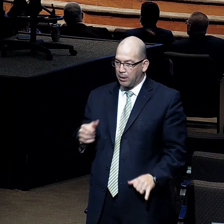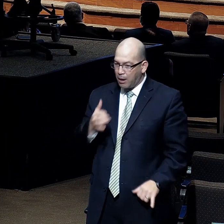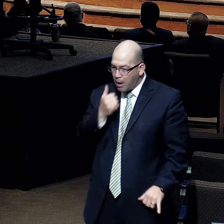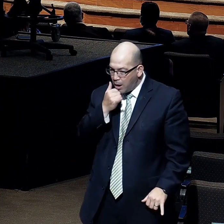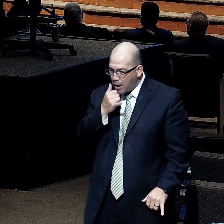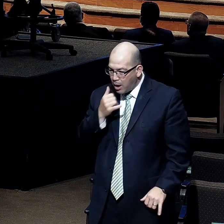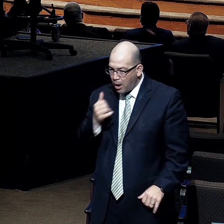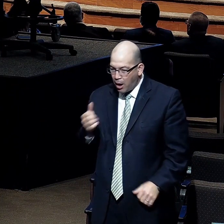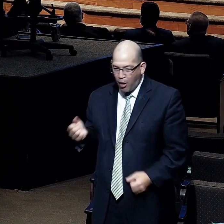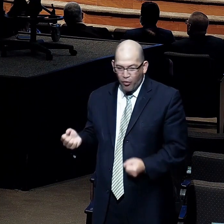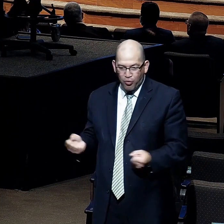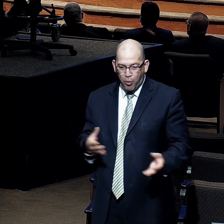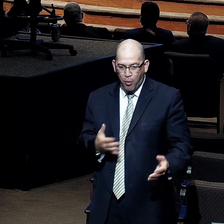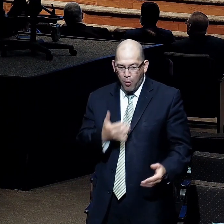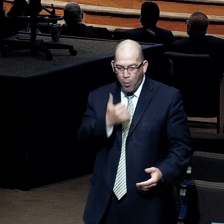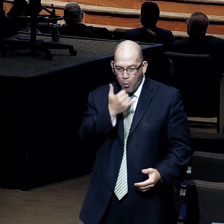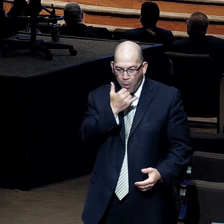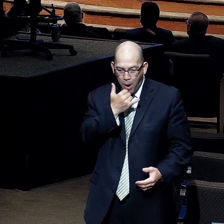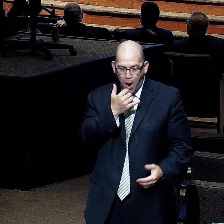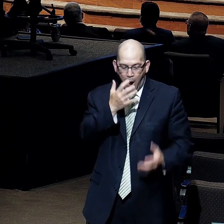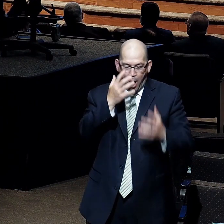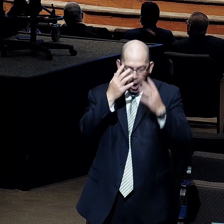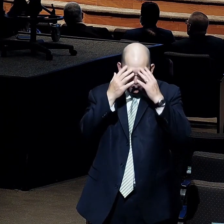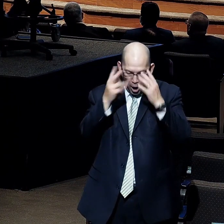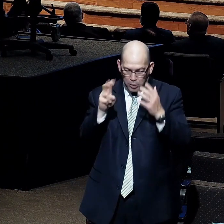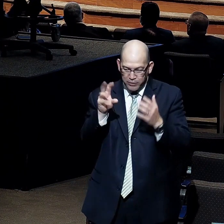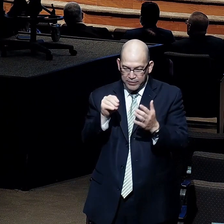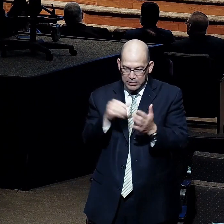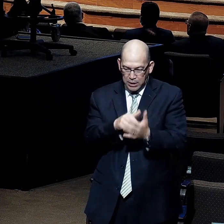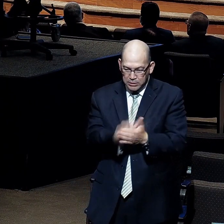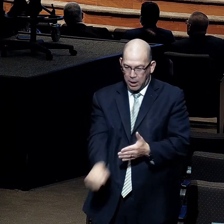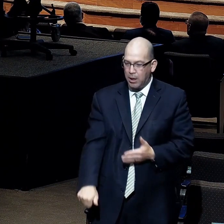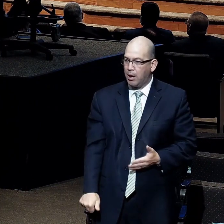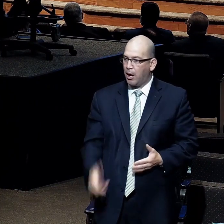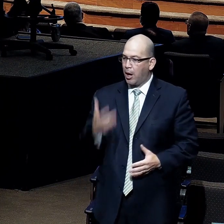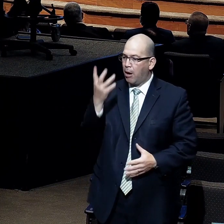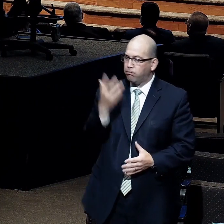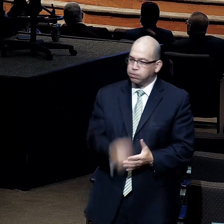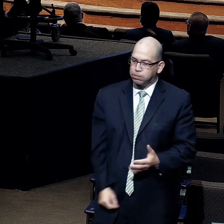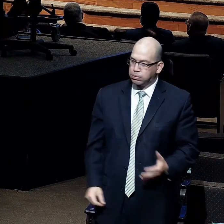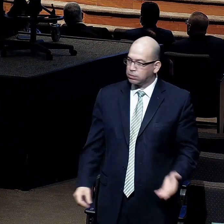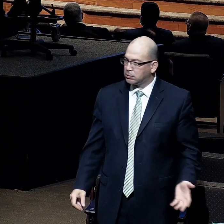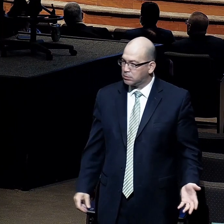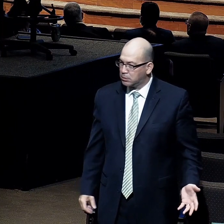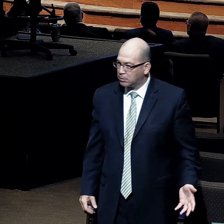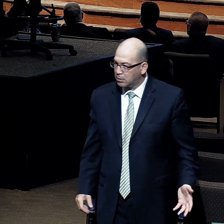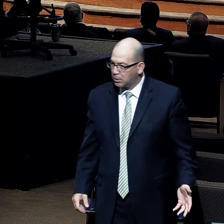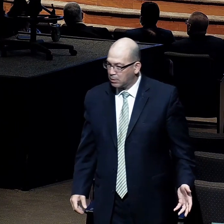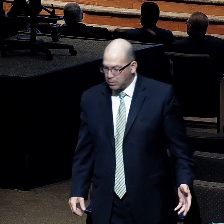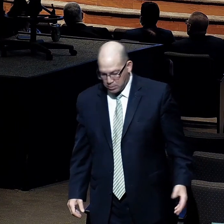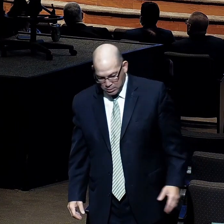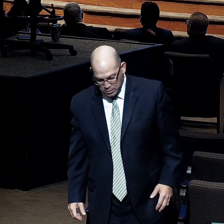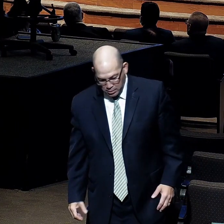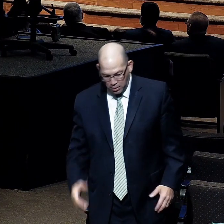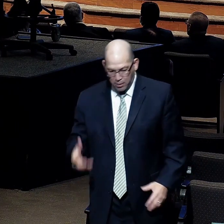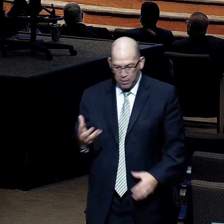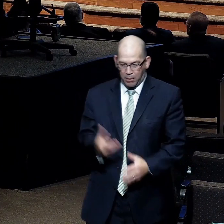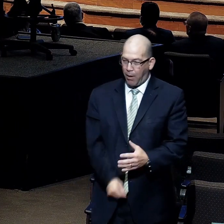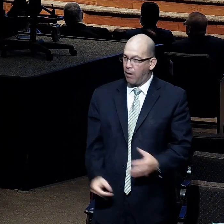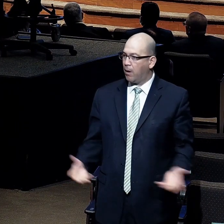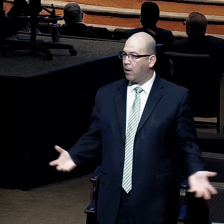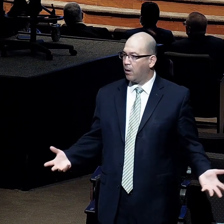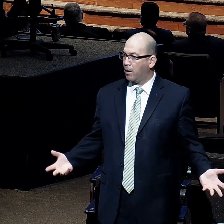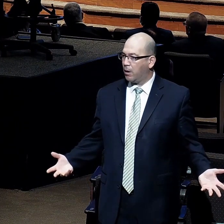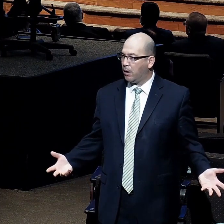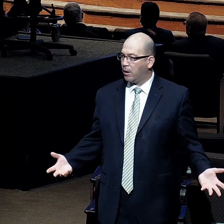wrong hard drive. $250,000, that is worth millions in today. Gone, like that. He